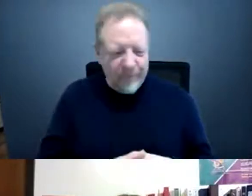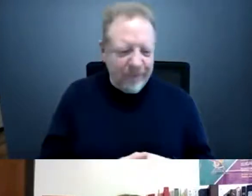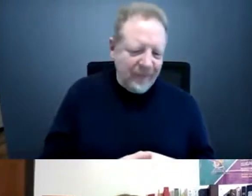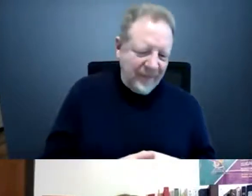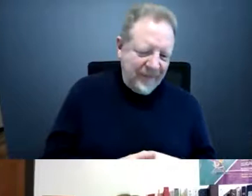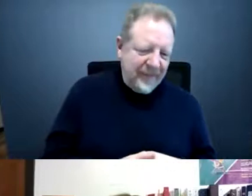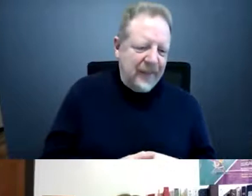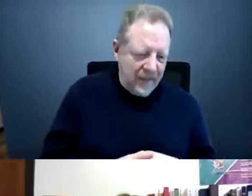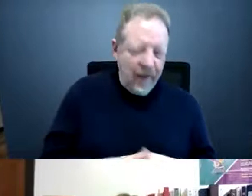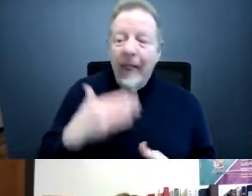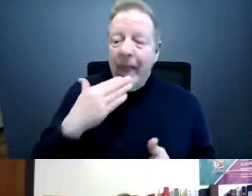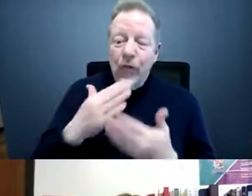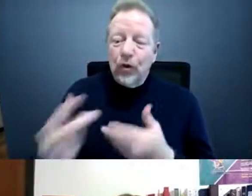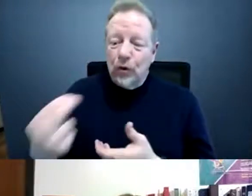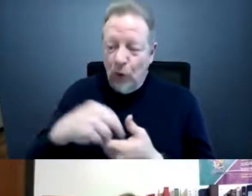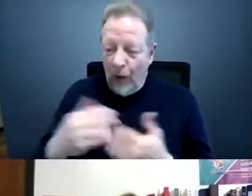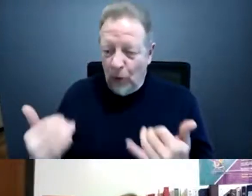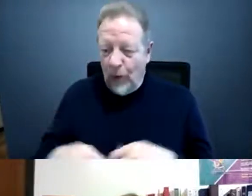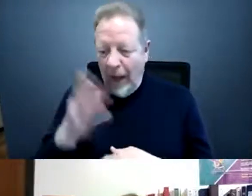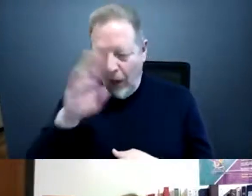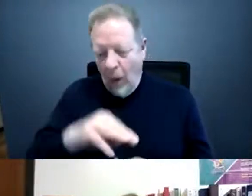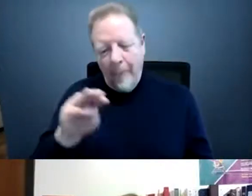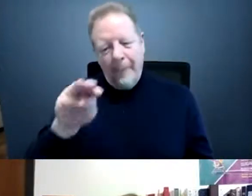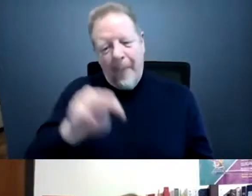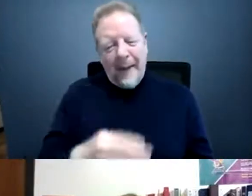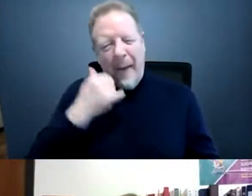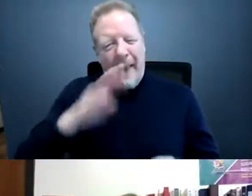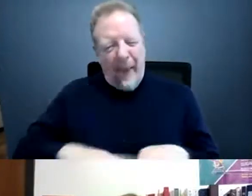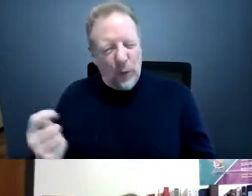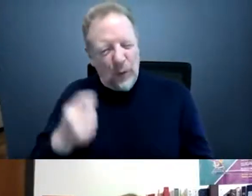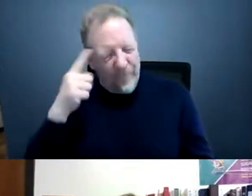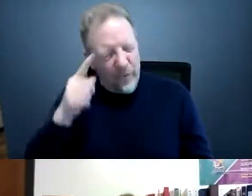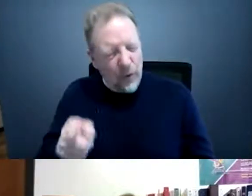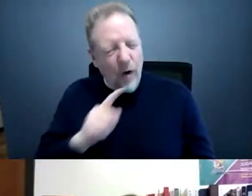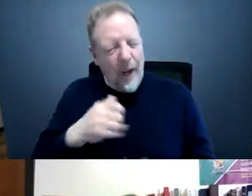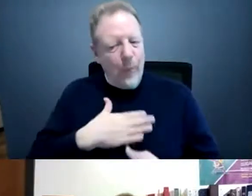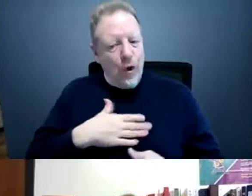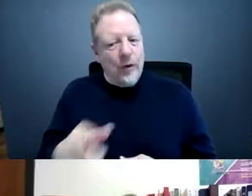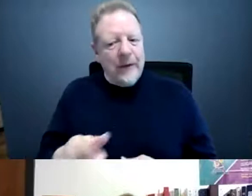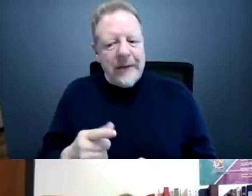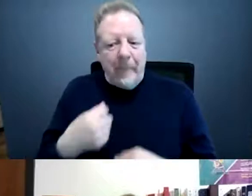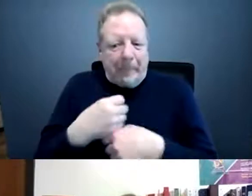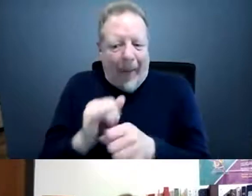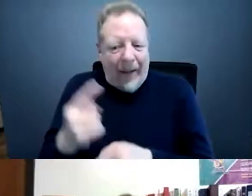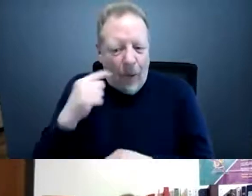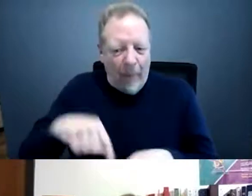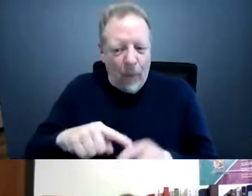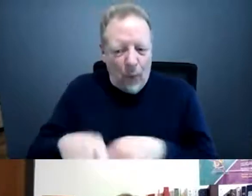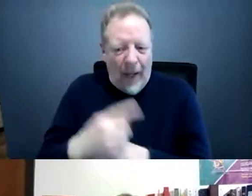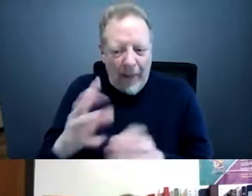Thanks for joining today. I know Mondays are better than Tuesdays for you, so I really appreciate you being able to come today. And I promise you will accommodate and try to